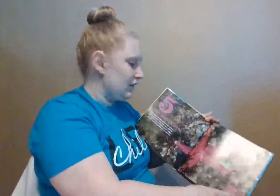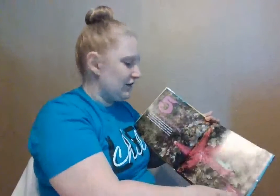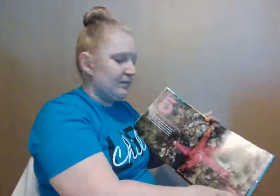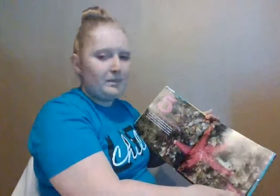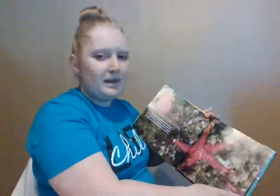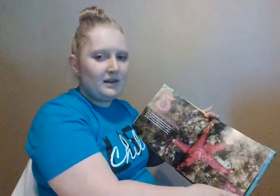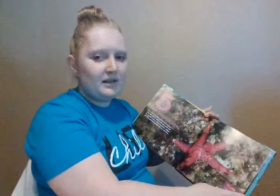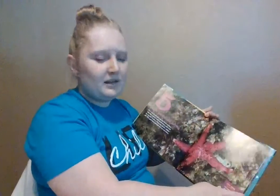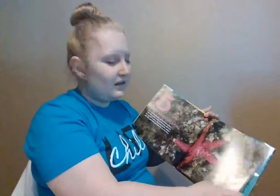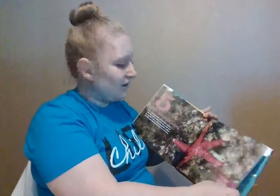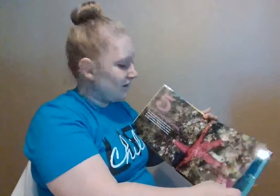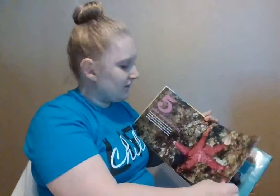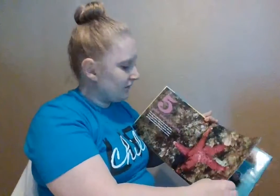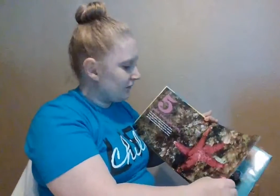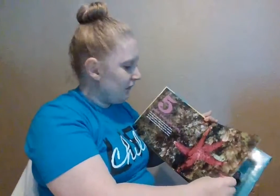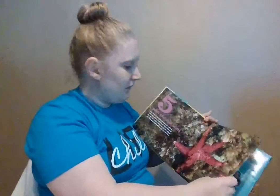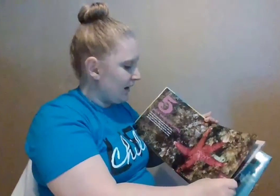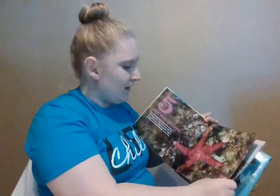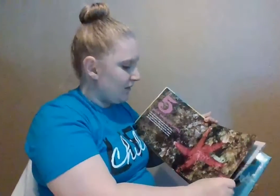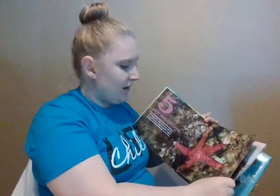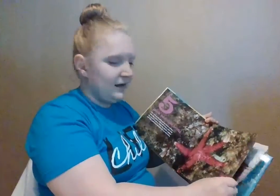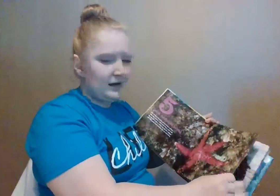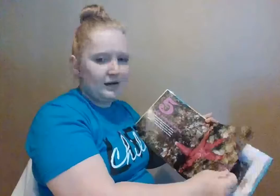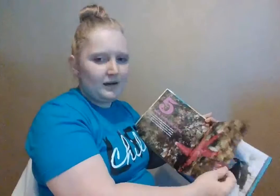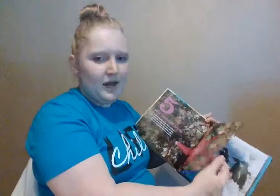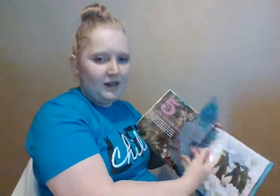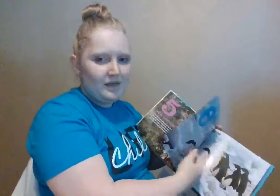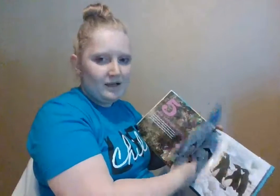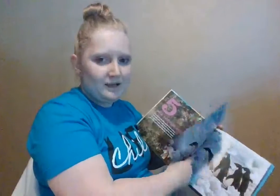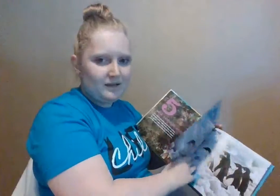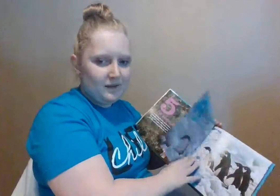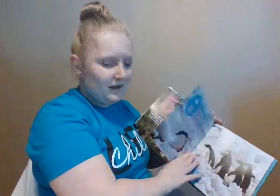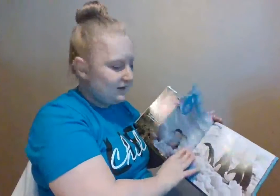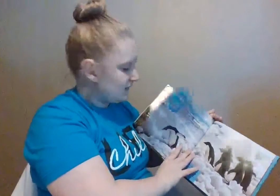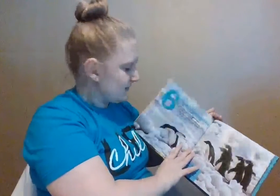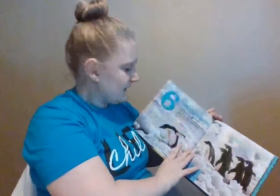just grow another one? That's so interesting.